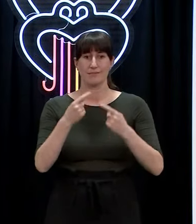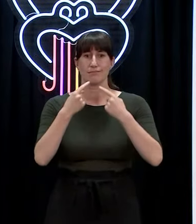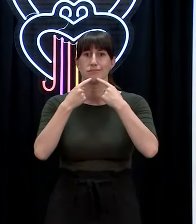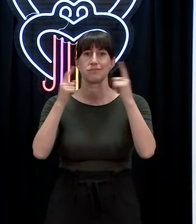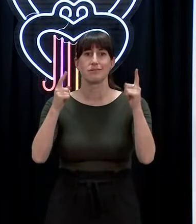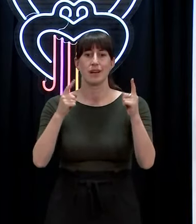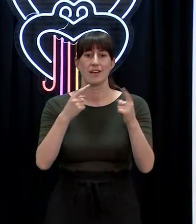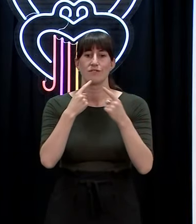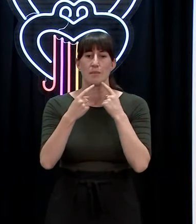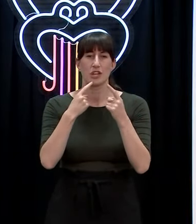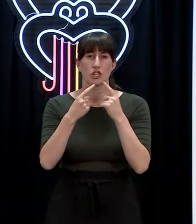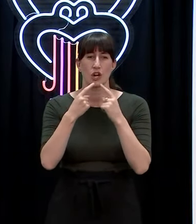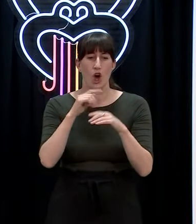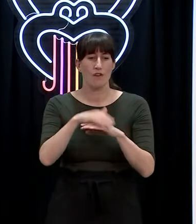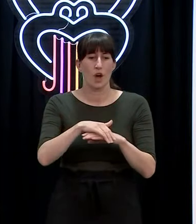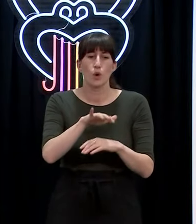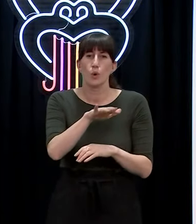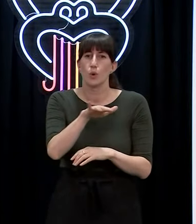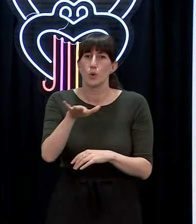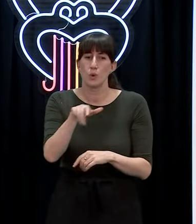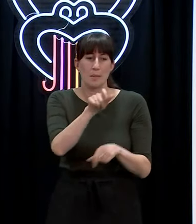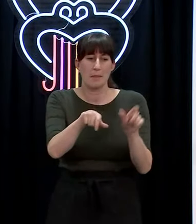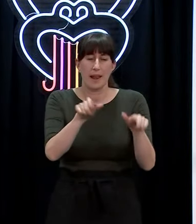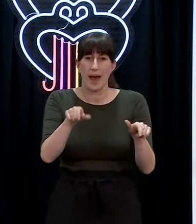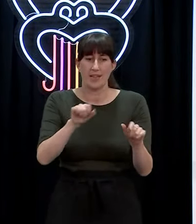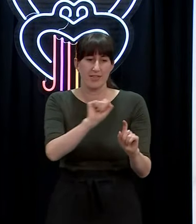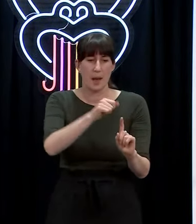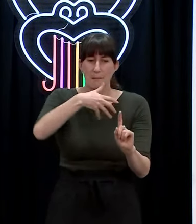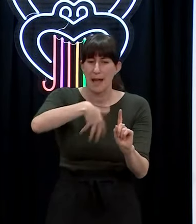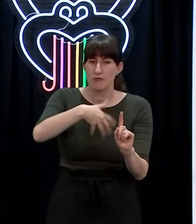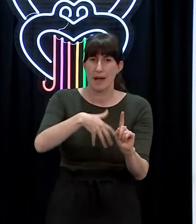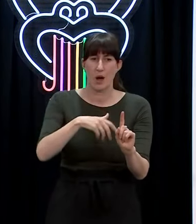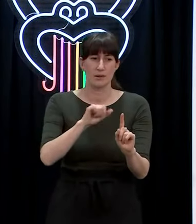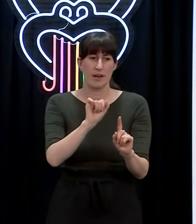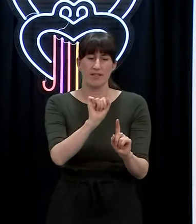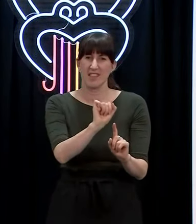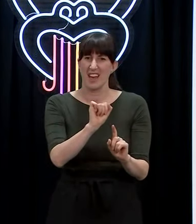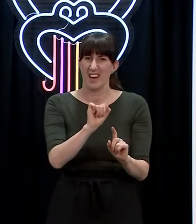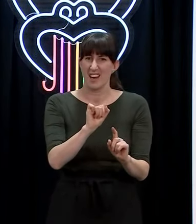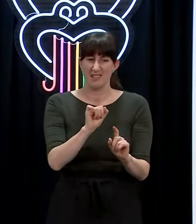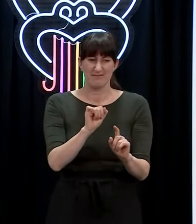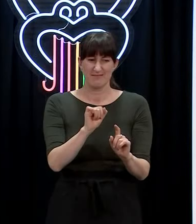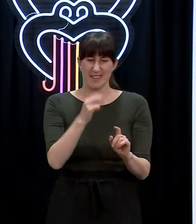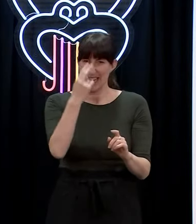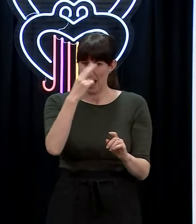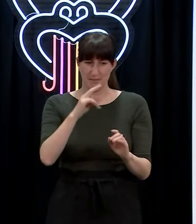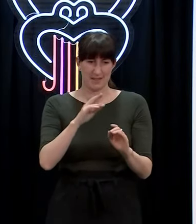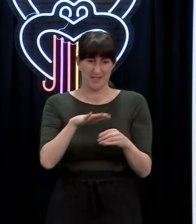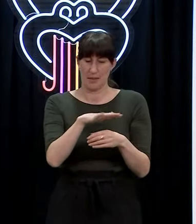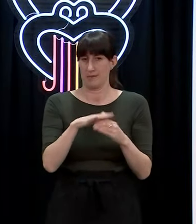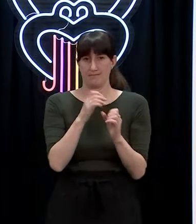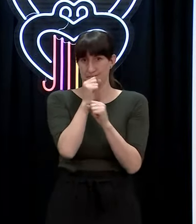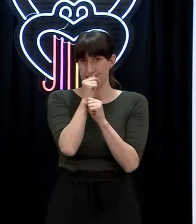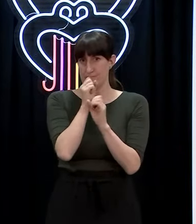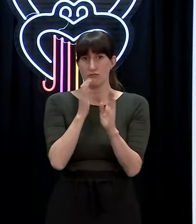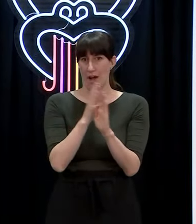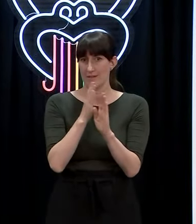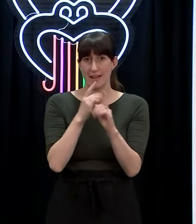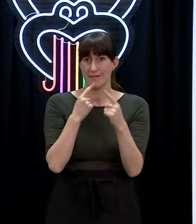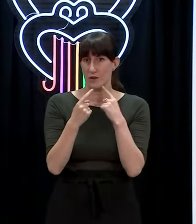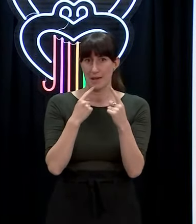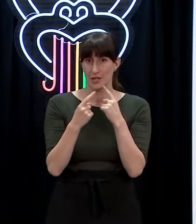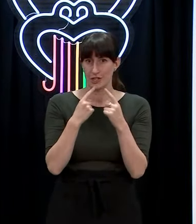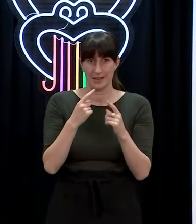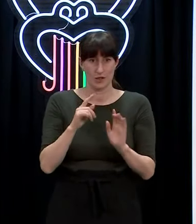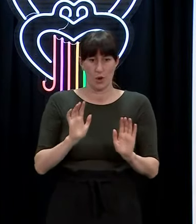background information on positive COVID-19 cases or their contacts unless there is a very good reason to do that. I don't intend